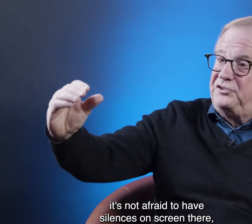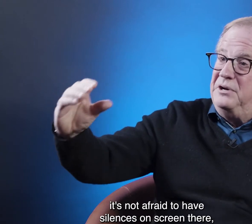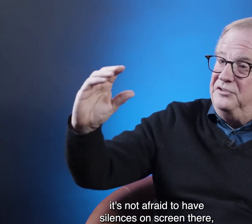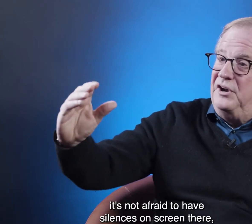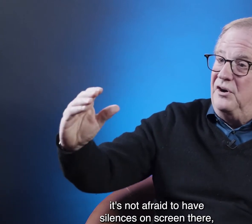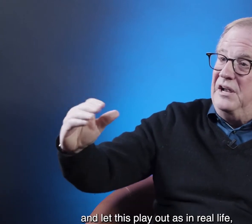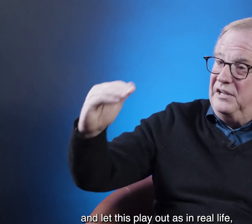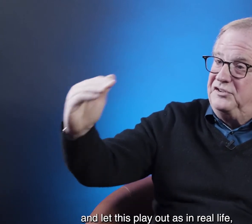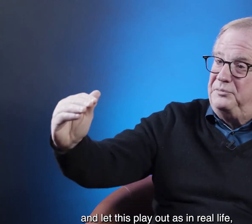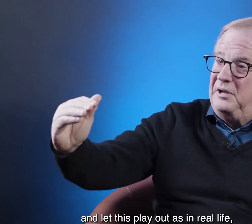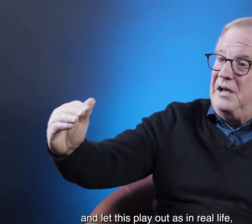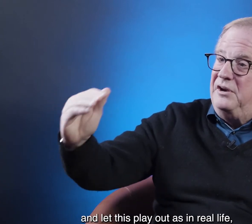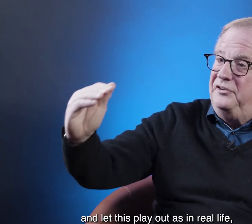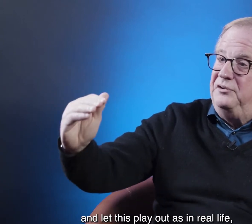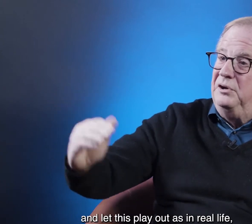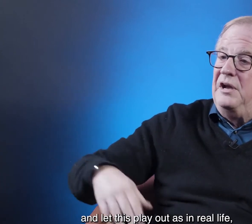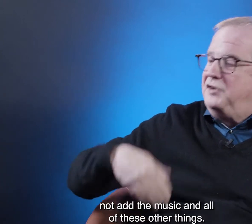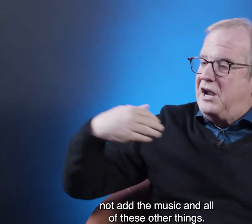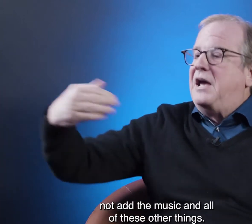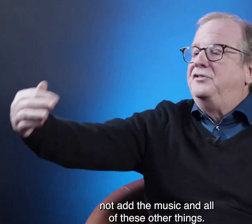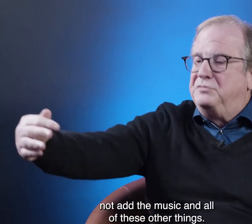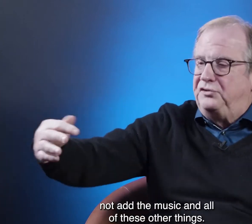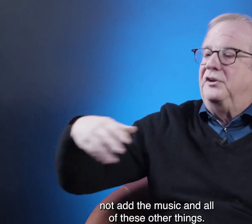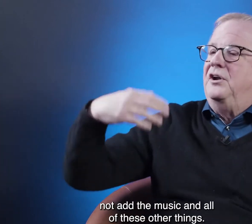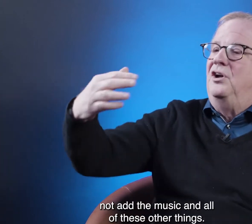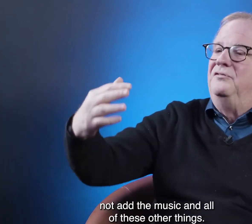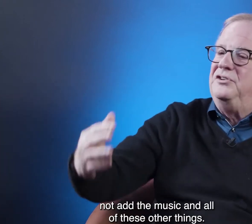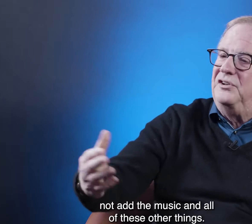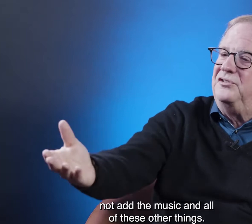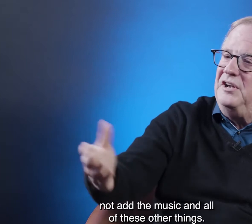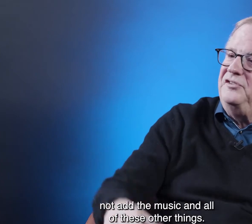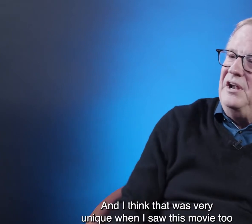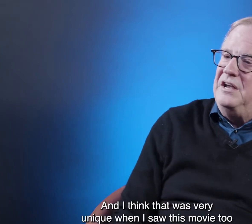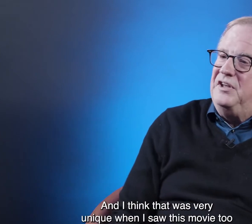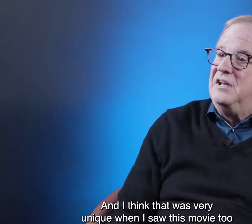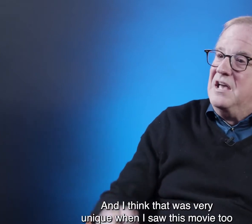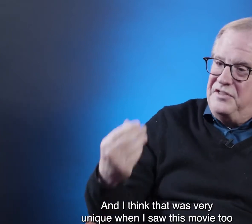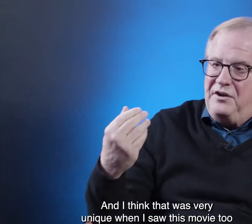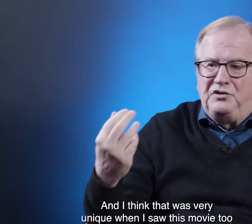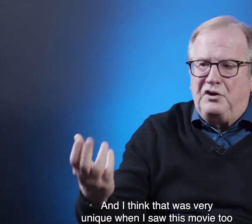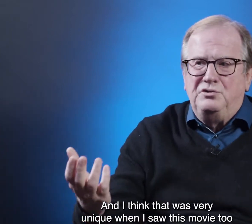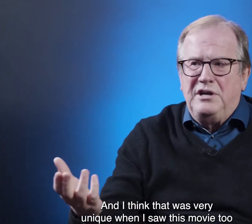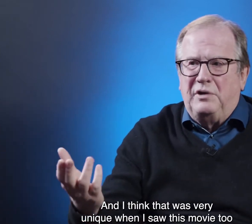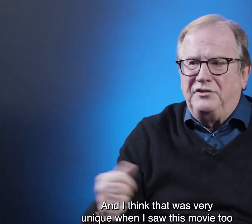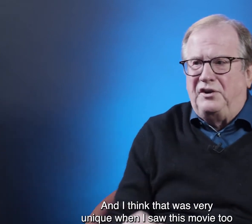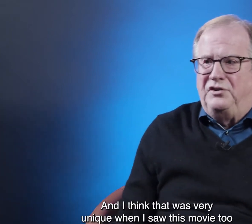screen there and let this play out as in real life, not add the music and all of these other things. And I think that was very unique when I saw this